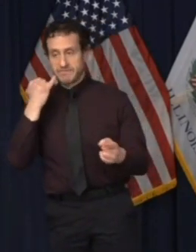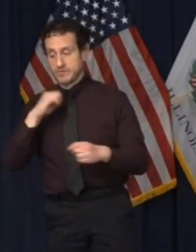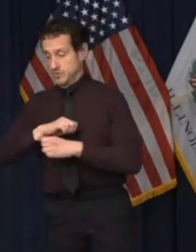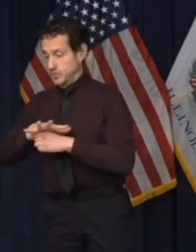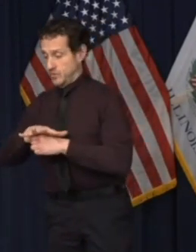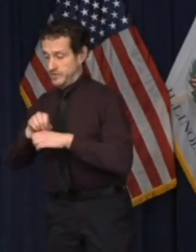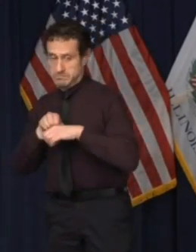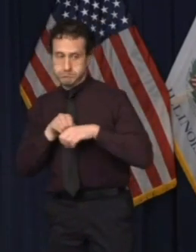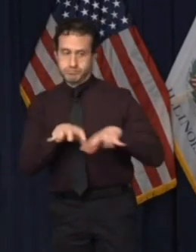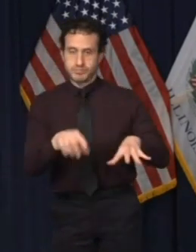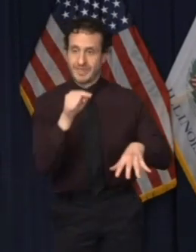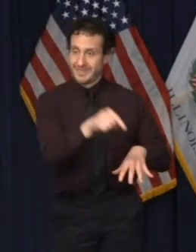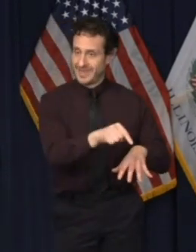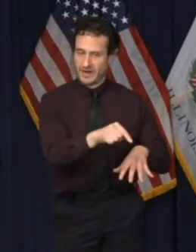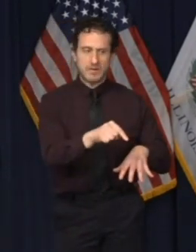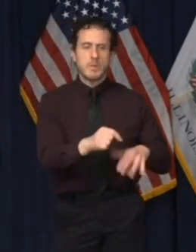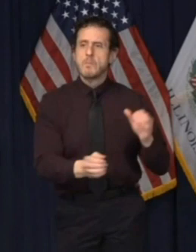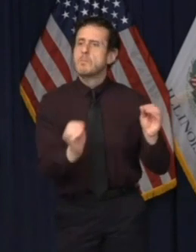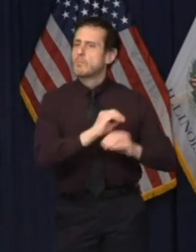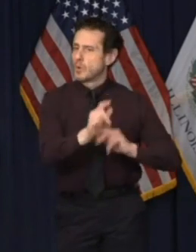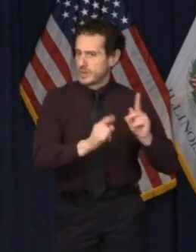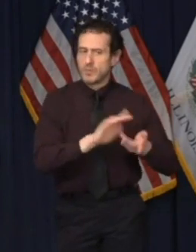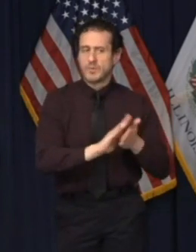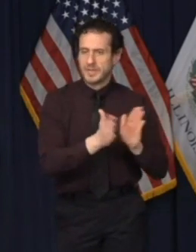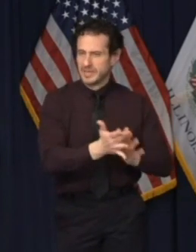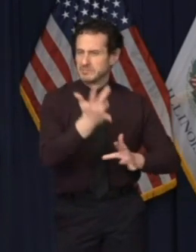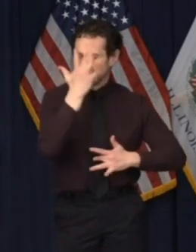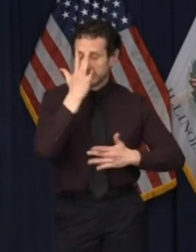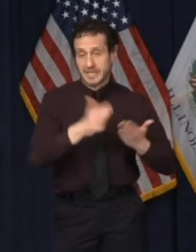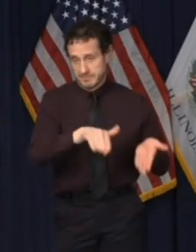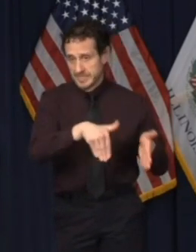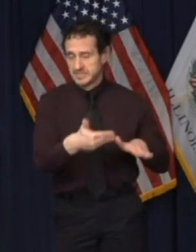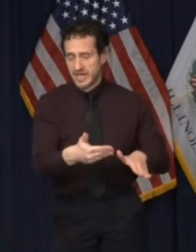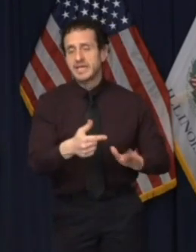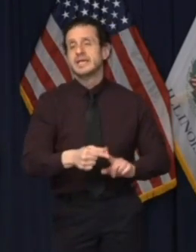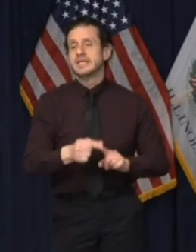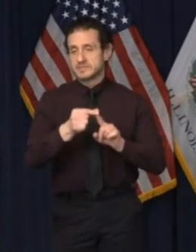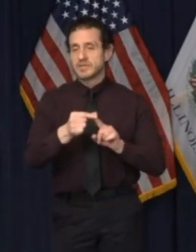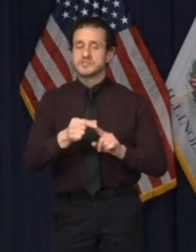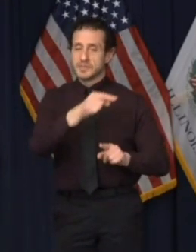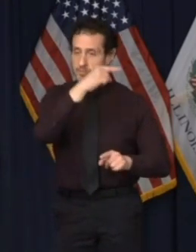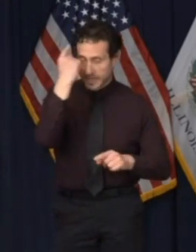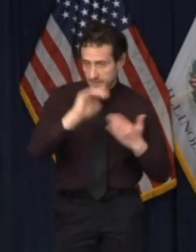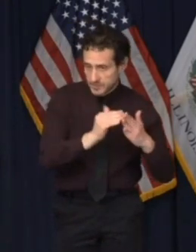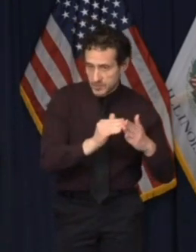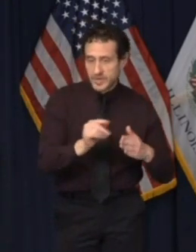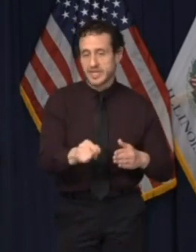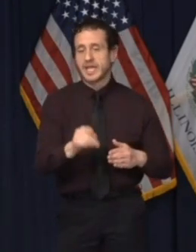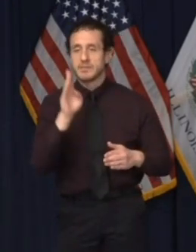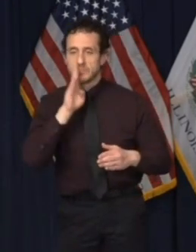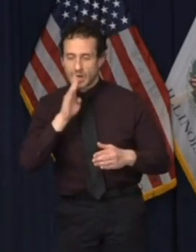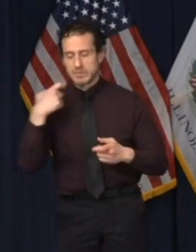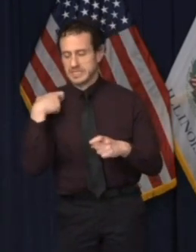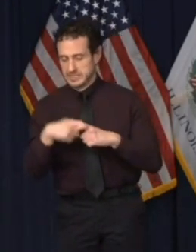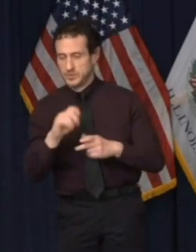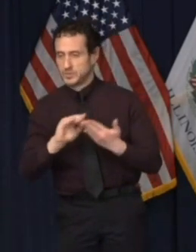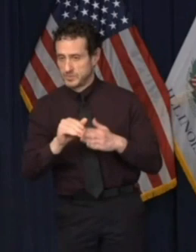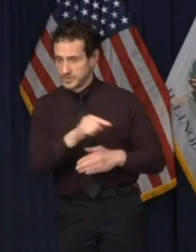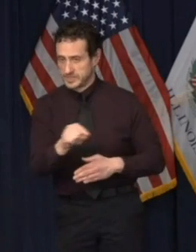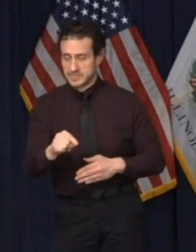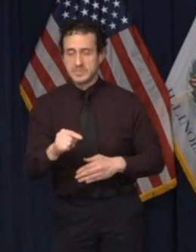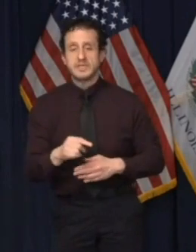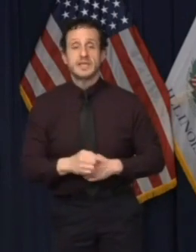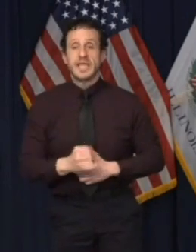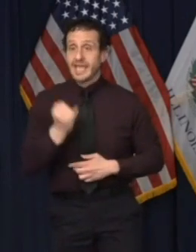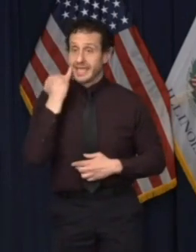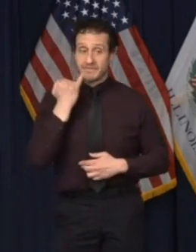severity cases, especially among Black and brown communities. This testing at non-COVID facilities will allow us